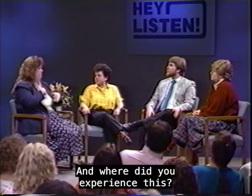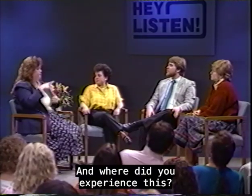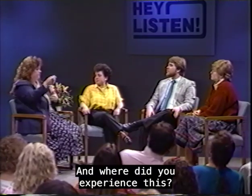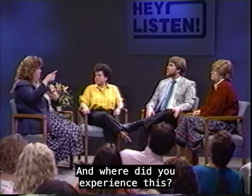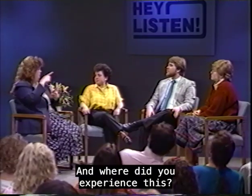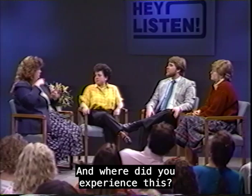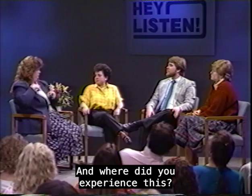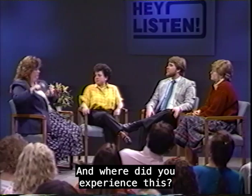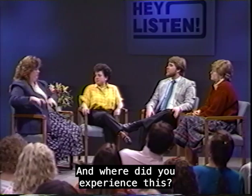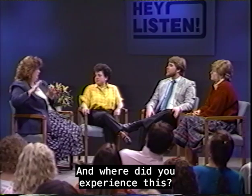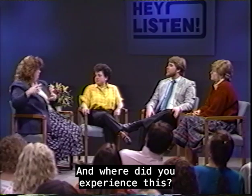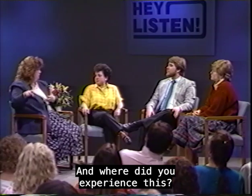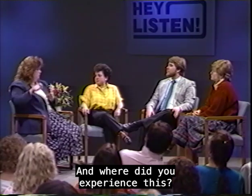And where did you experience this?